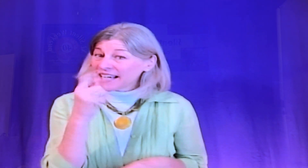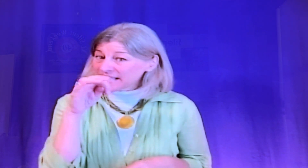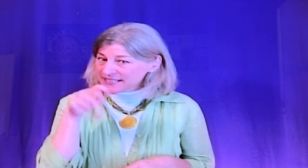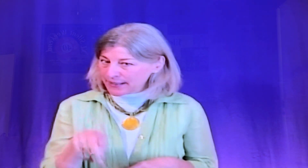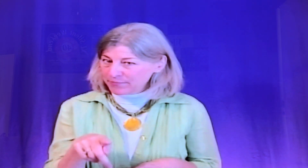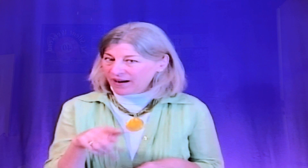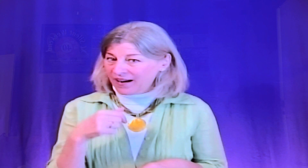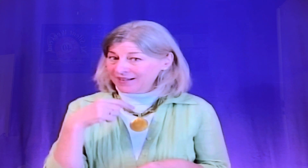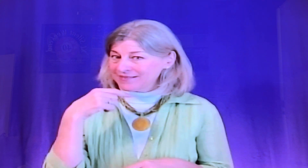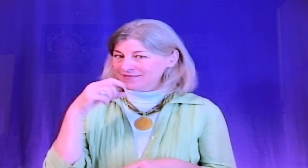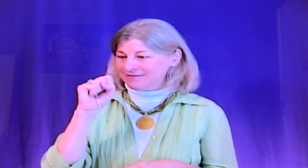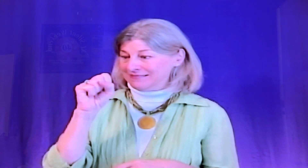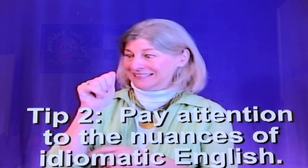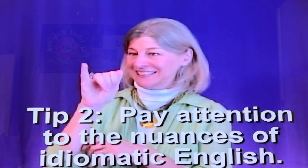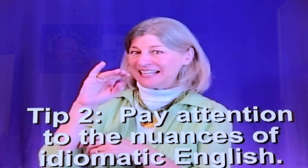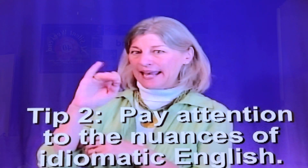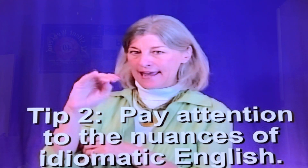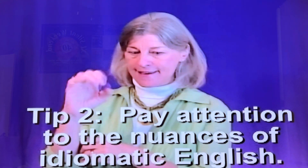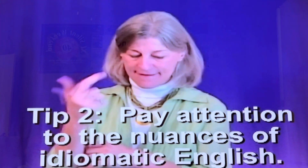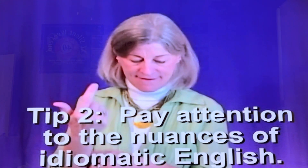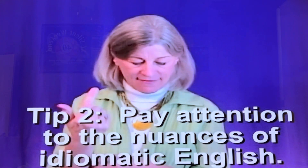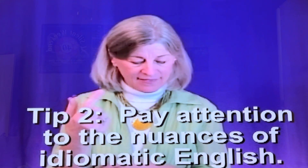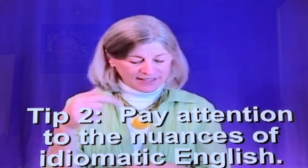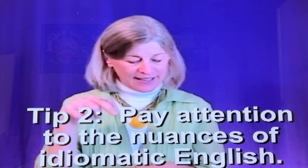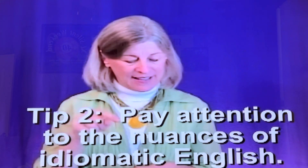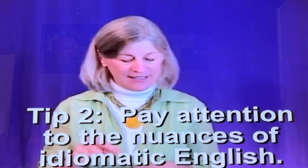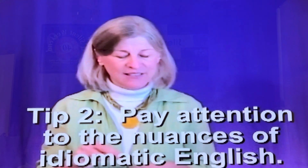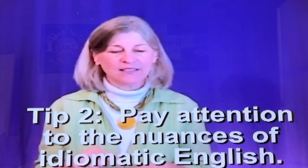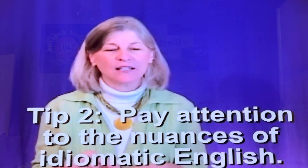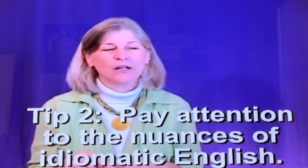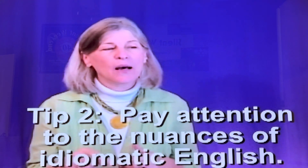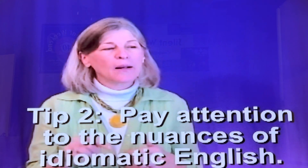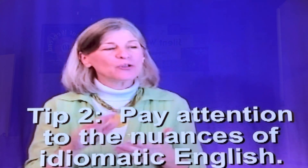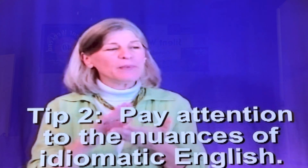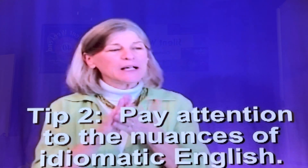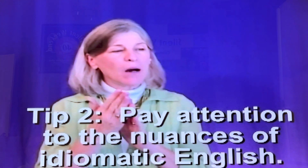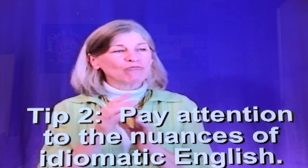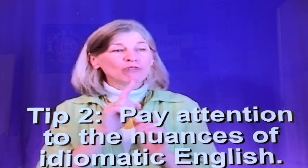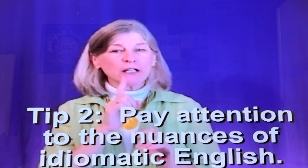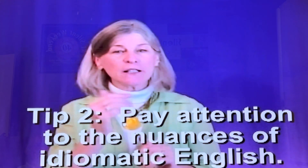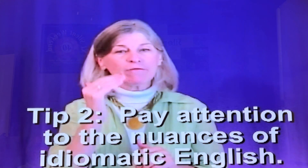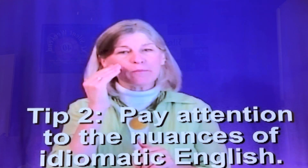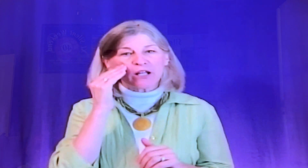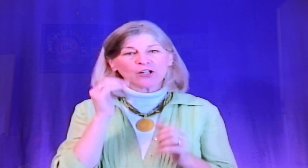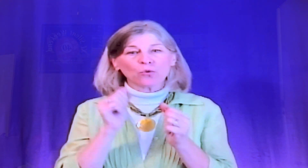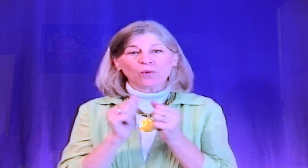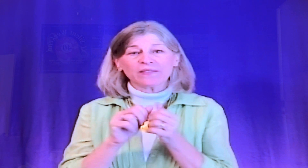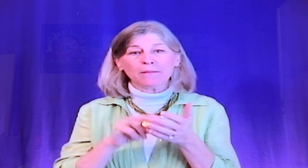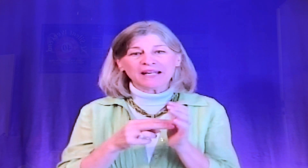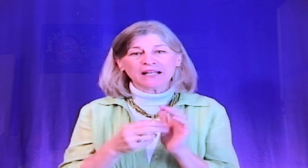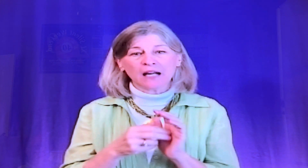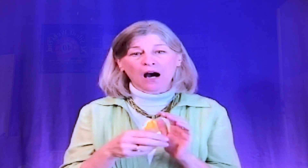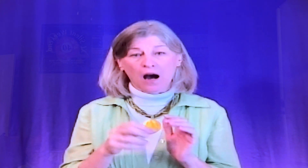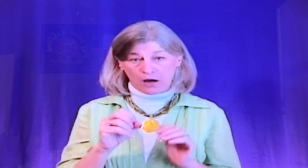Second tip on saying is to become really familiar with the meaning of